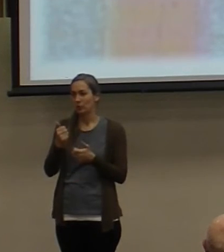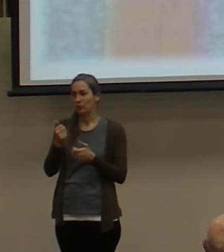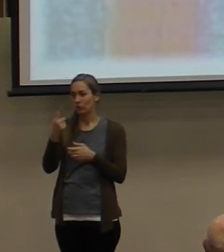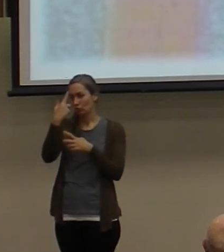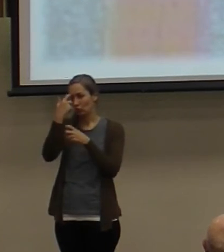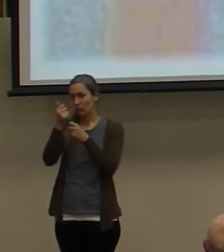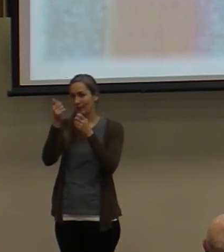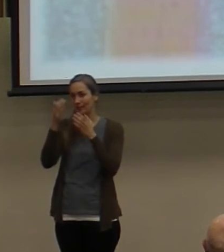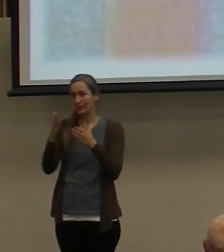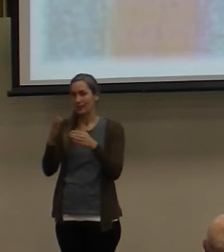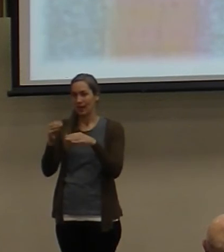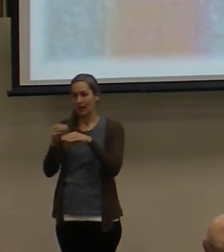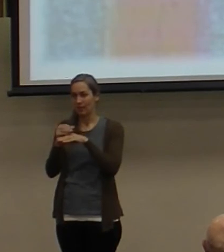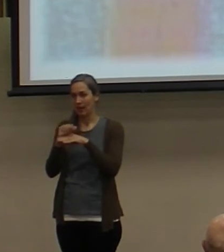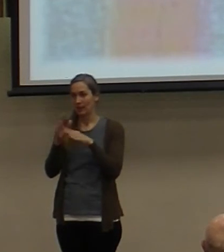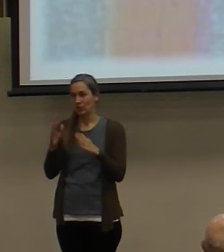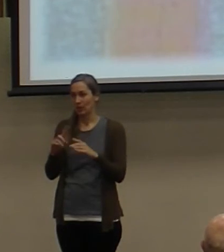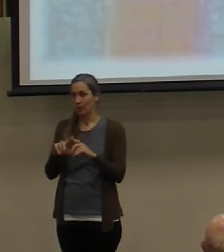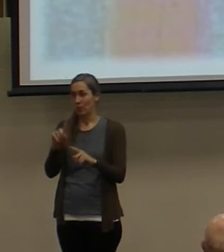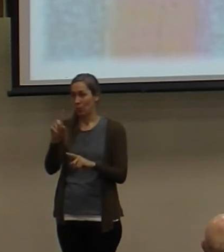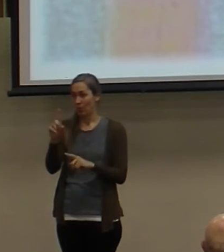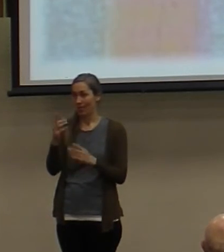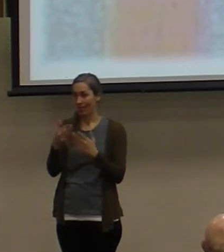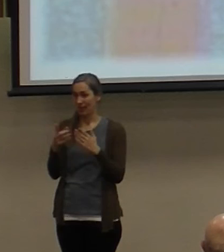there is one thing that she is really lousy at.